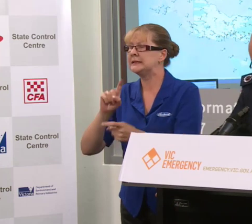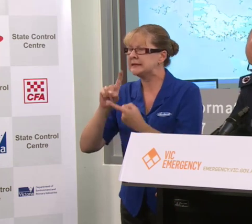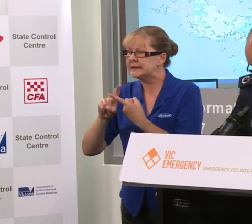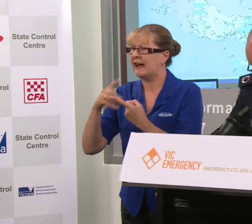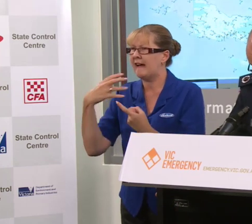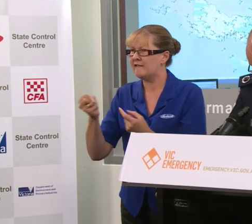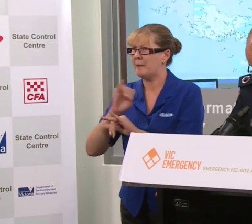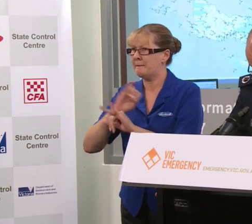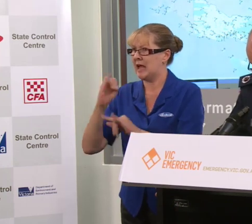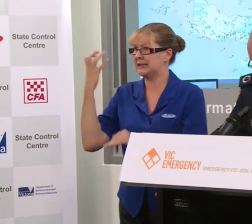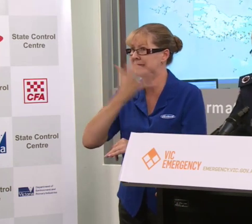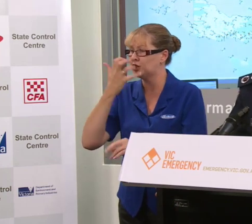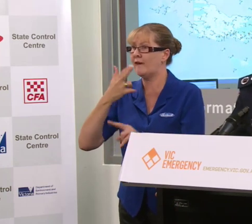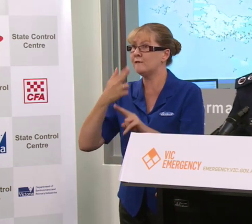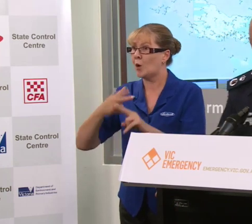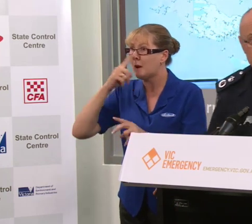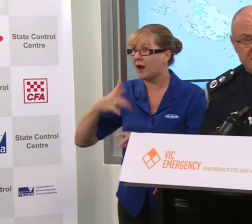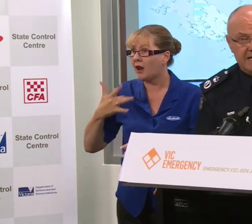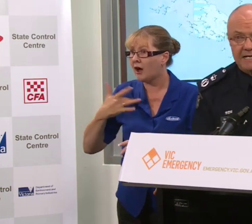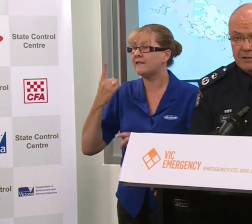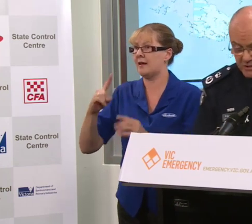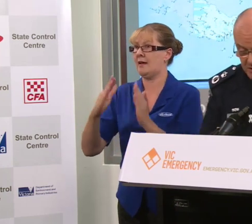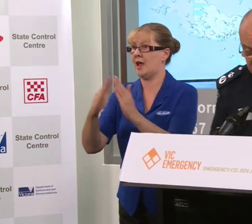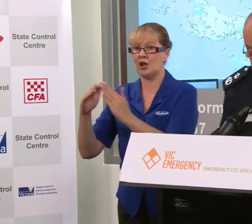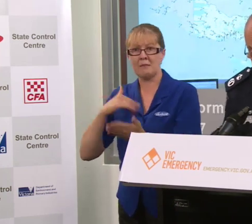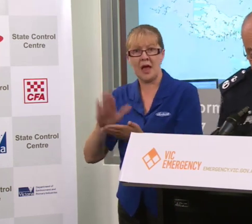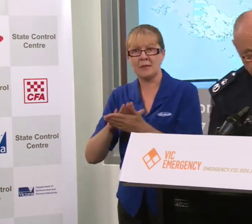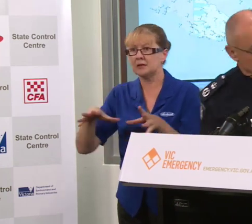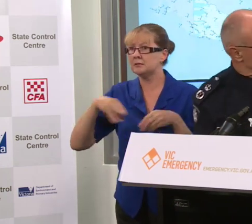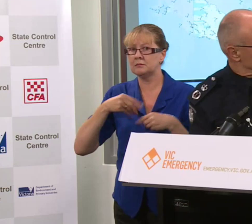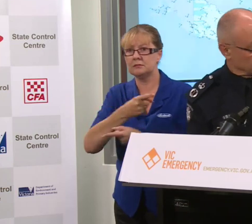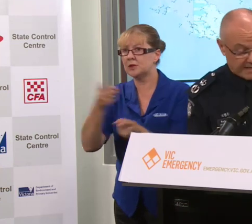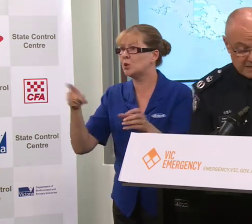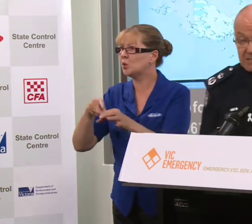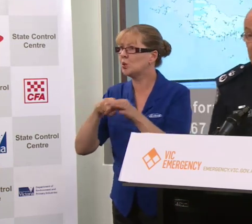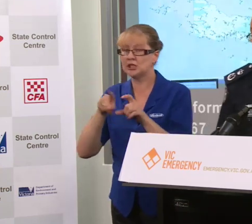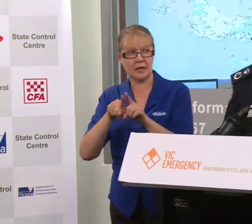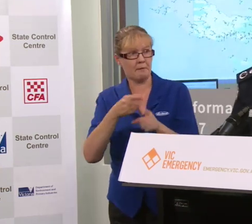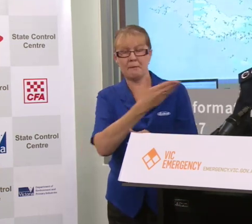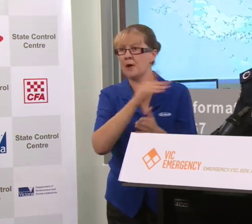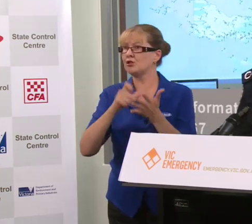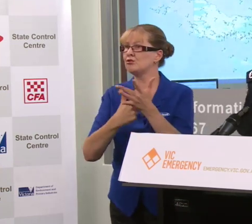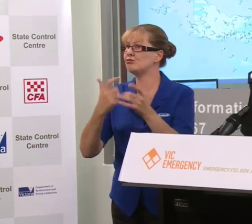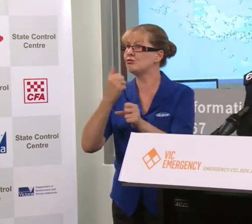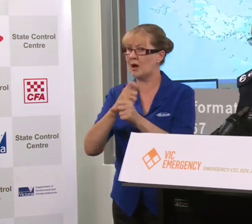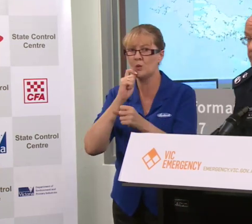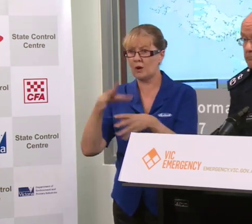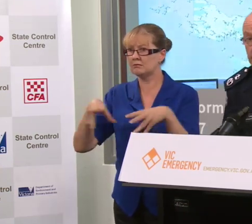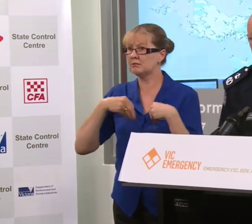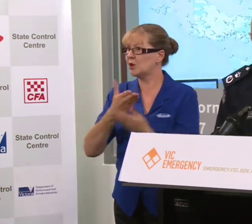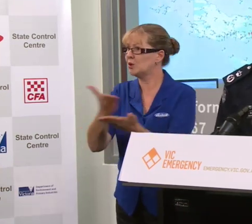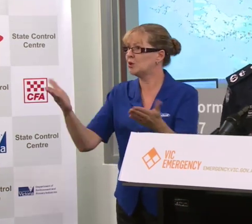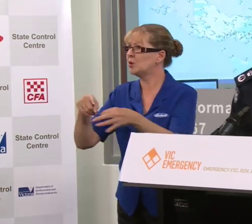to people and property. I'm happy to take any questions, as I'm sure Craig is as well.